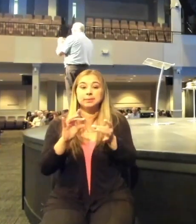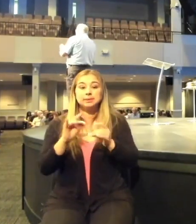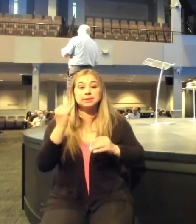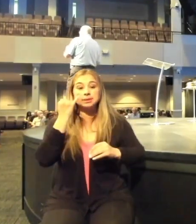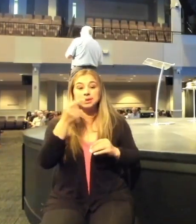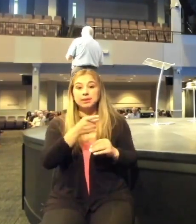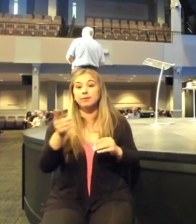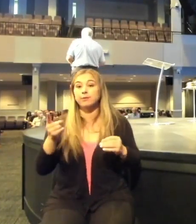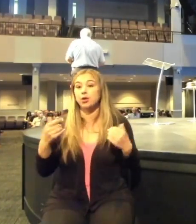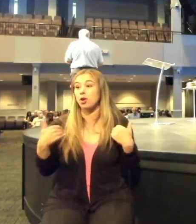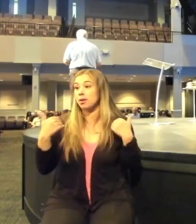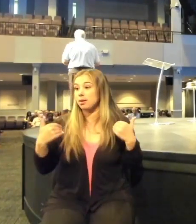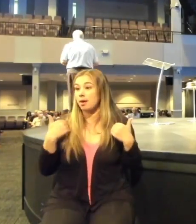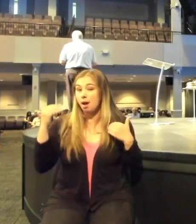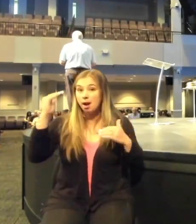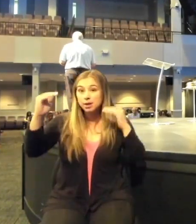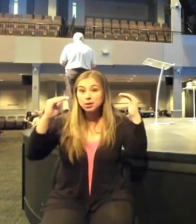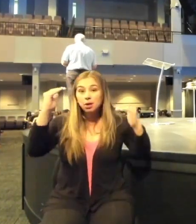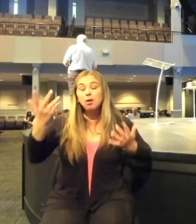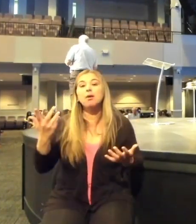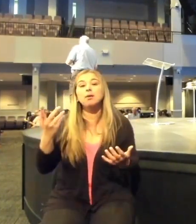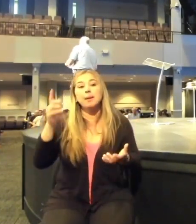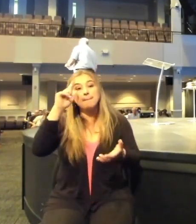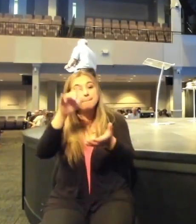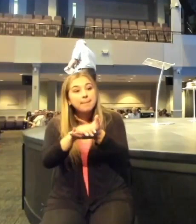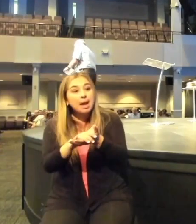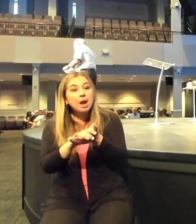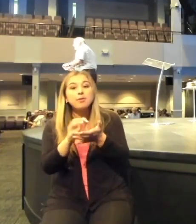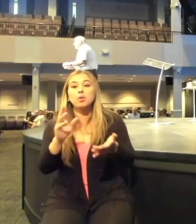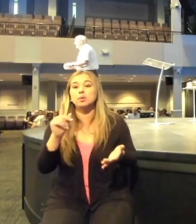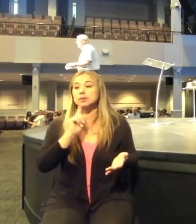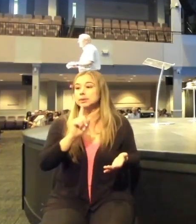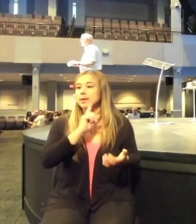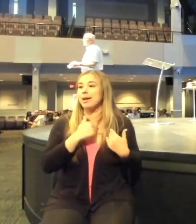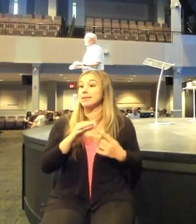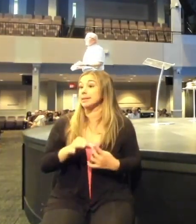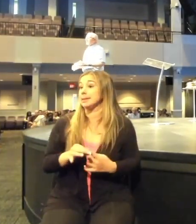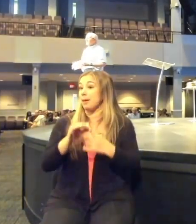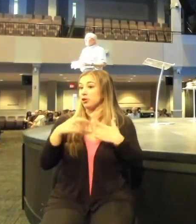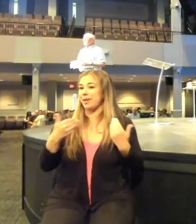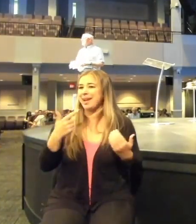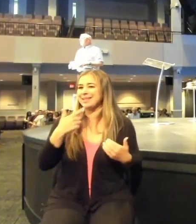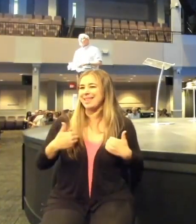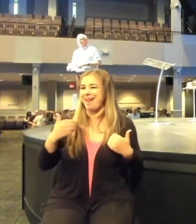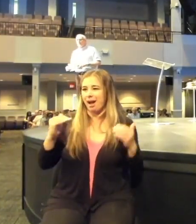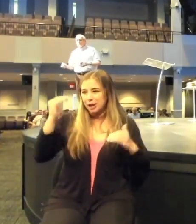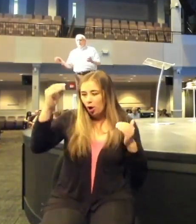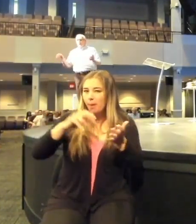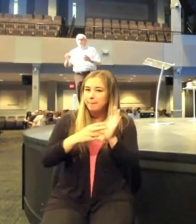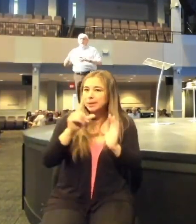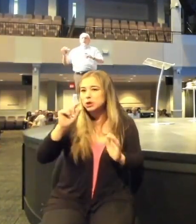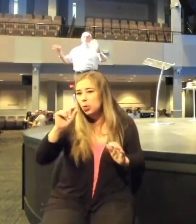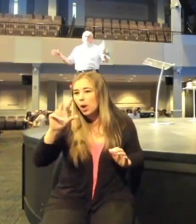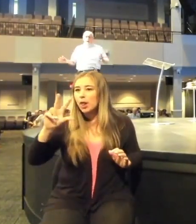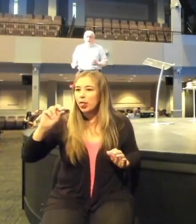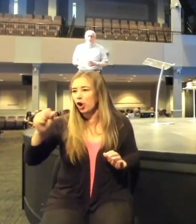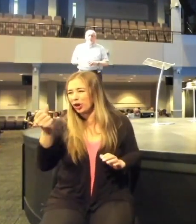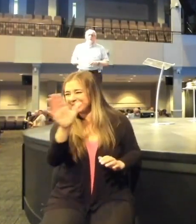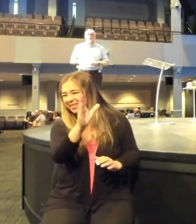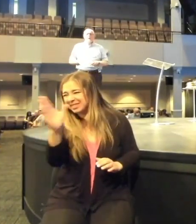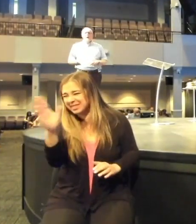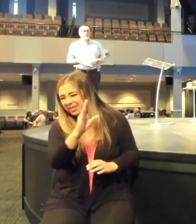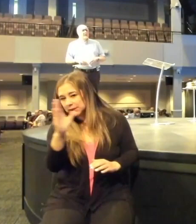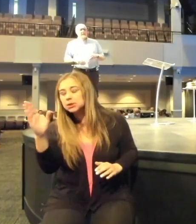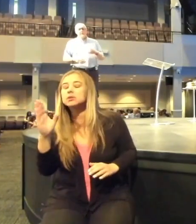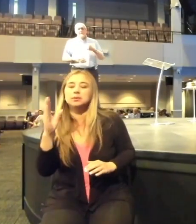are a young adult, married or single, we have a special event. I say young adult, 20s and 30s, that age